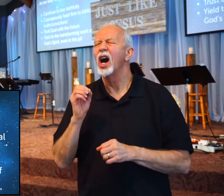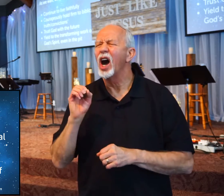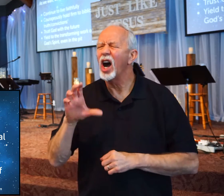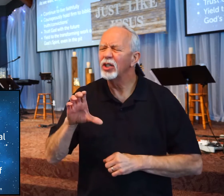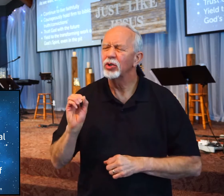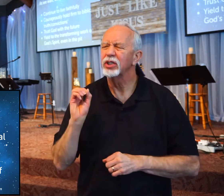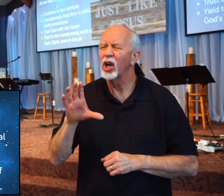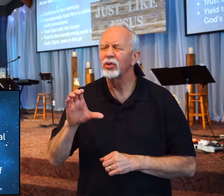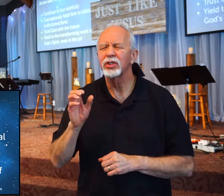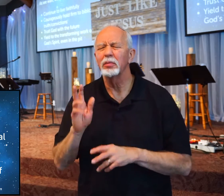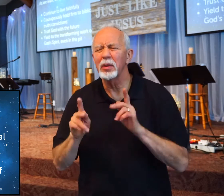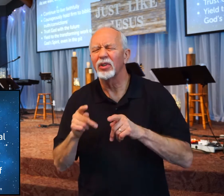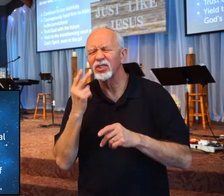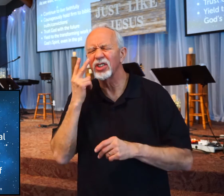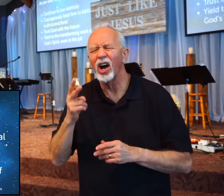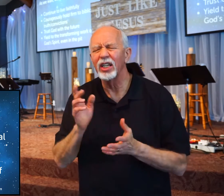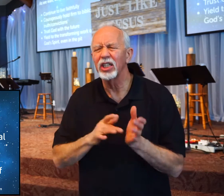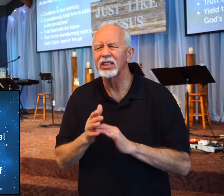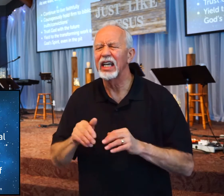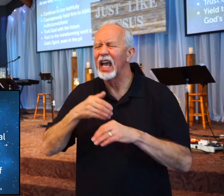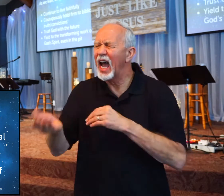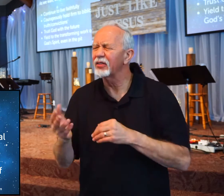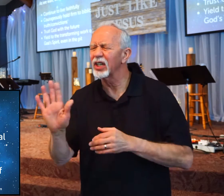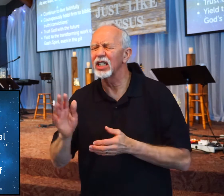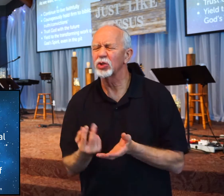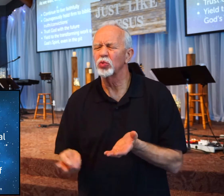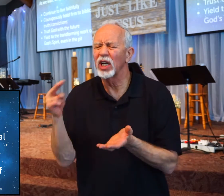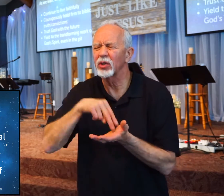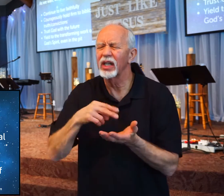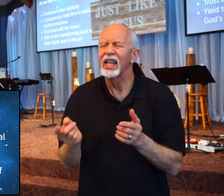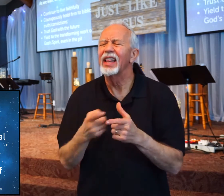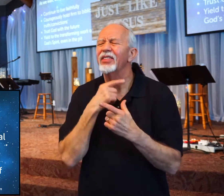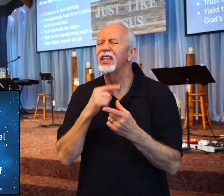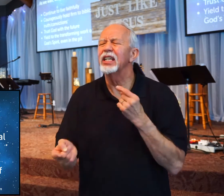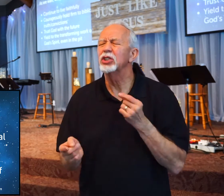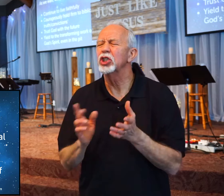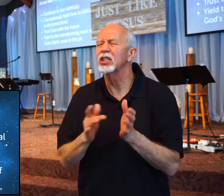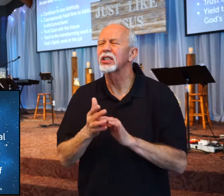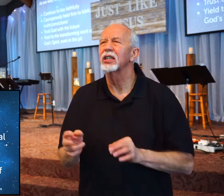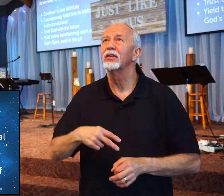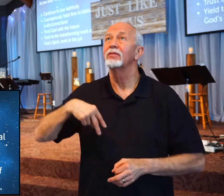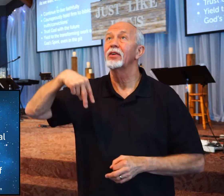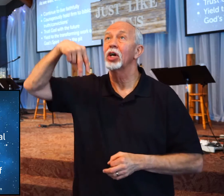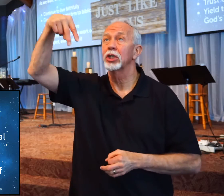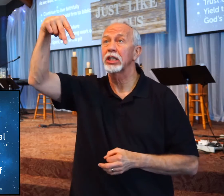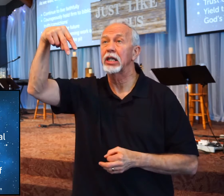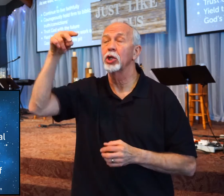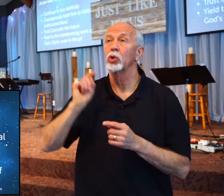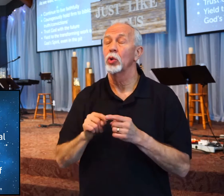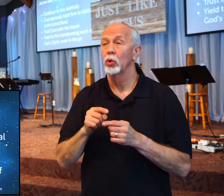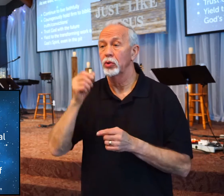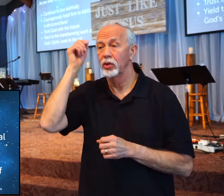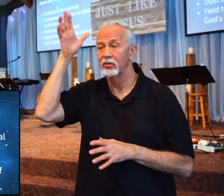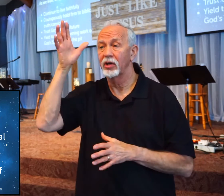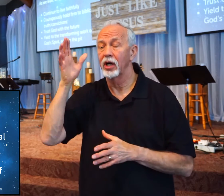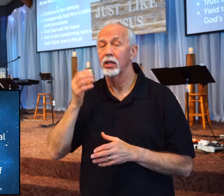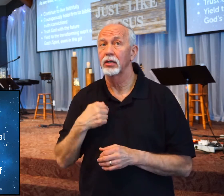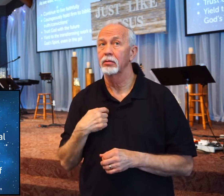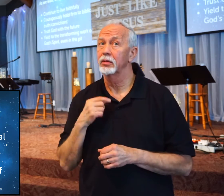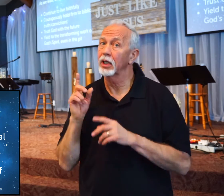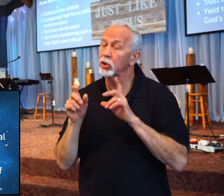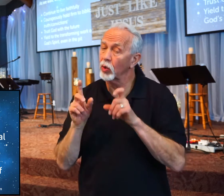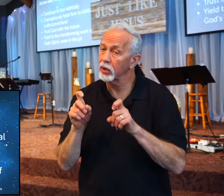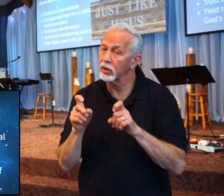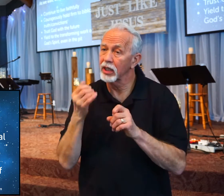people after his resurrection, and then Jesus ascended to the Father. And so we might ask this question.